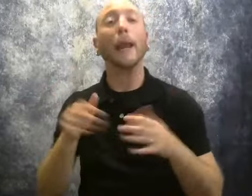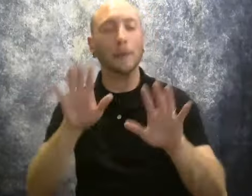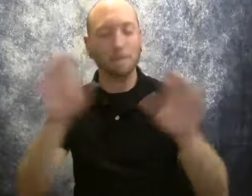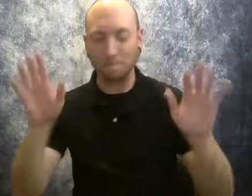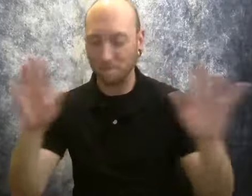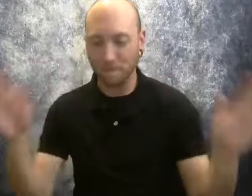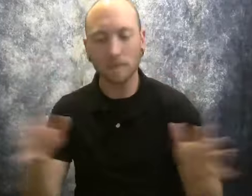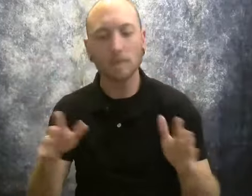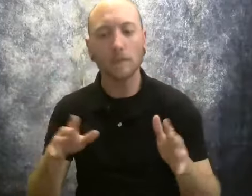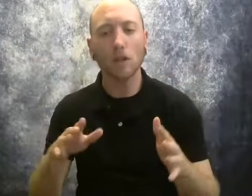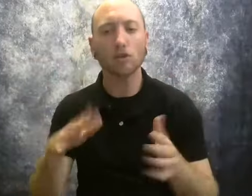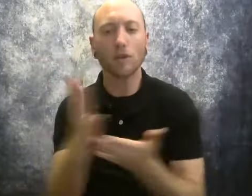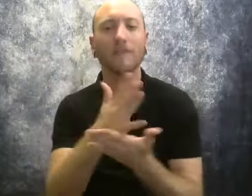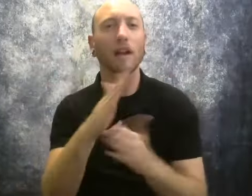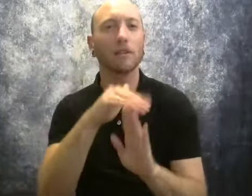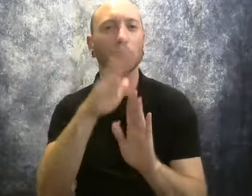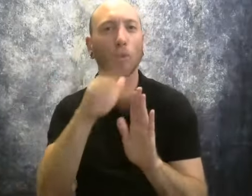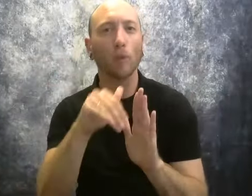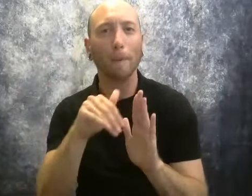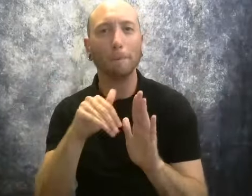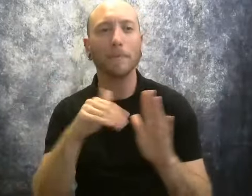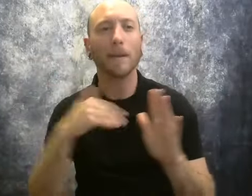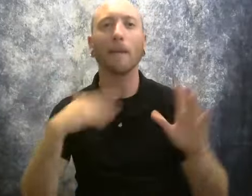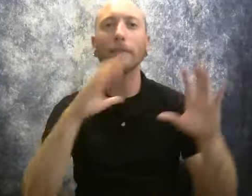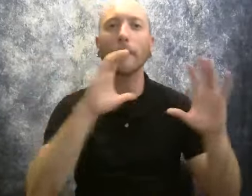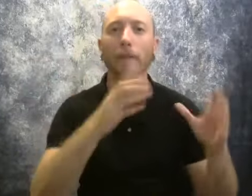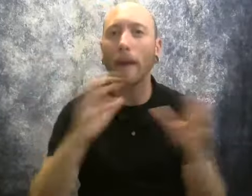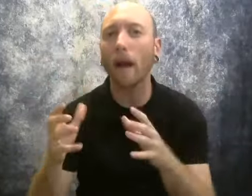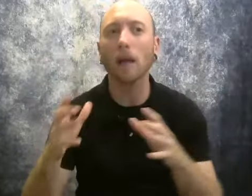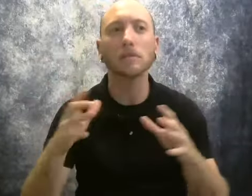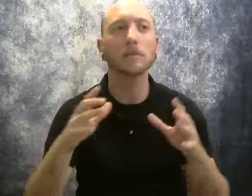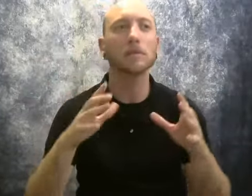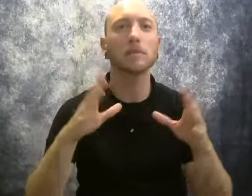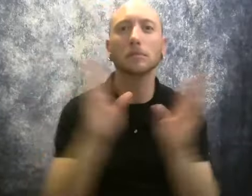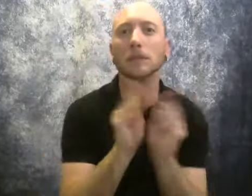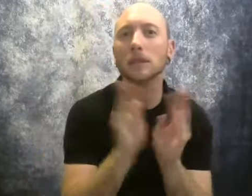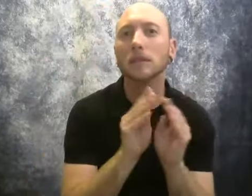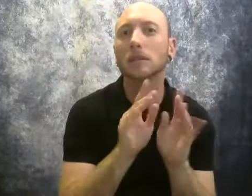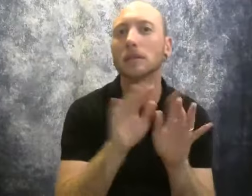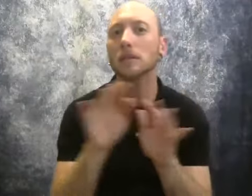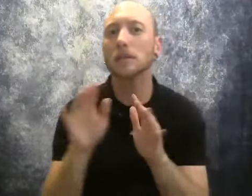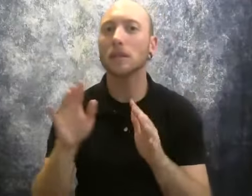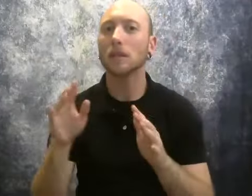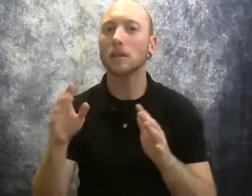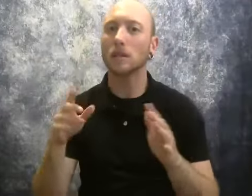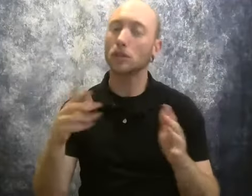So I got a bit miffed and resentful about that. But anyway, the program started. We were there for 5 weeks. There was class sessions and there was outside